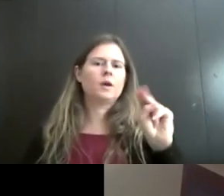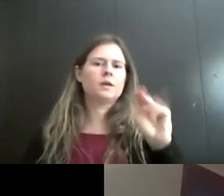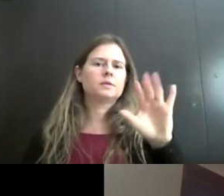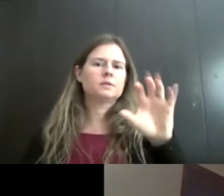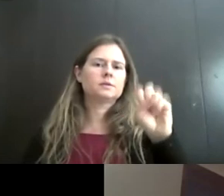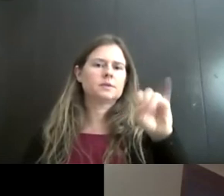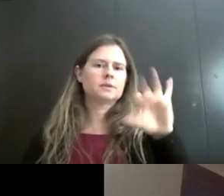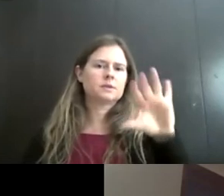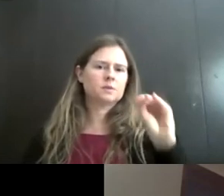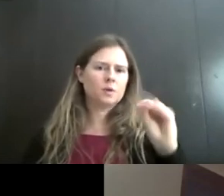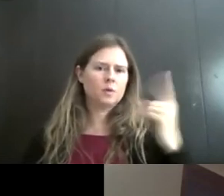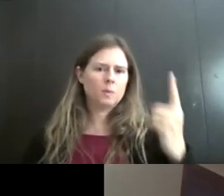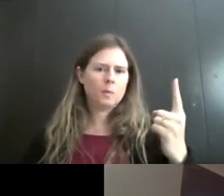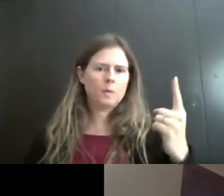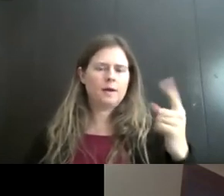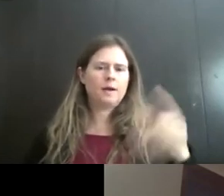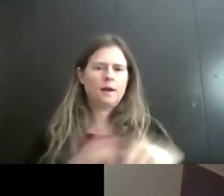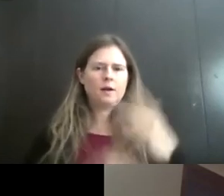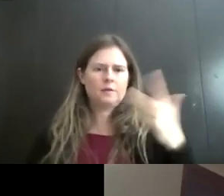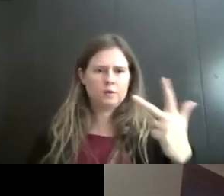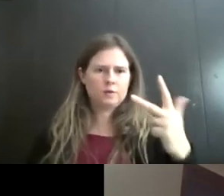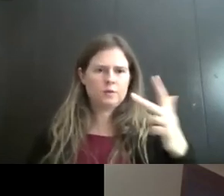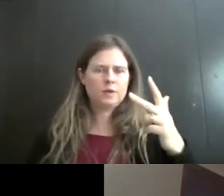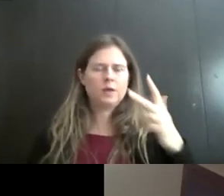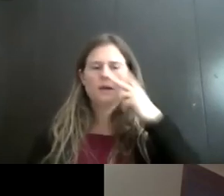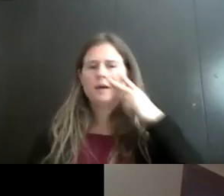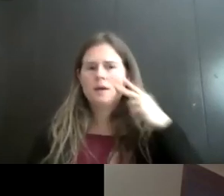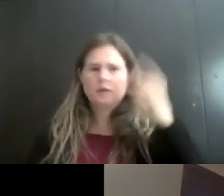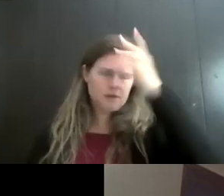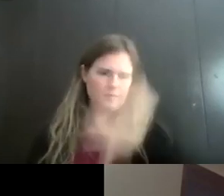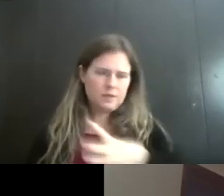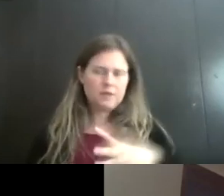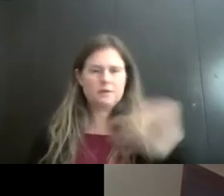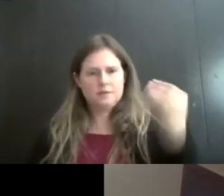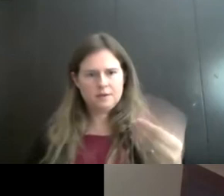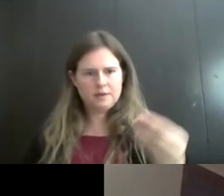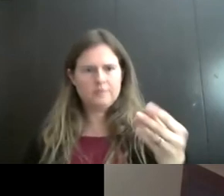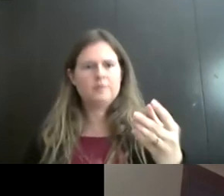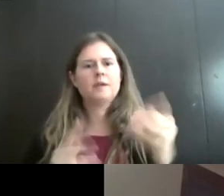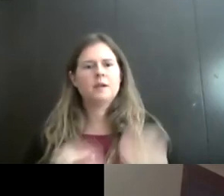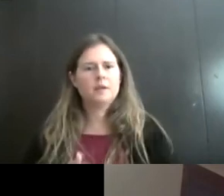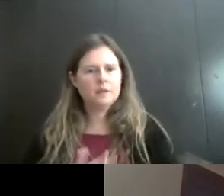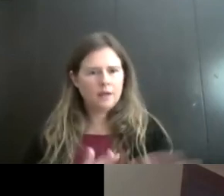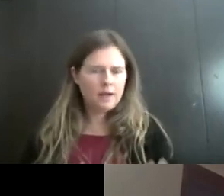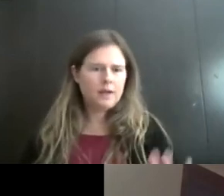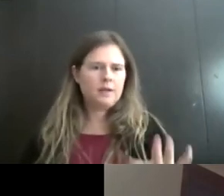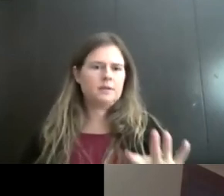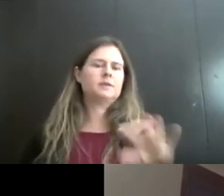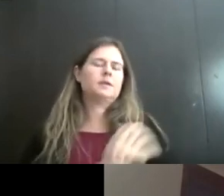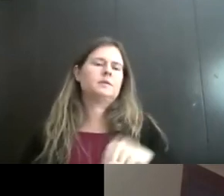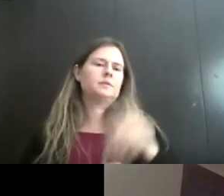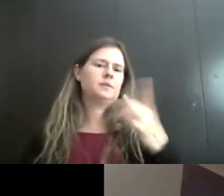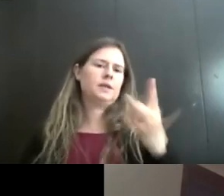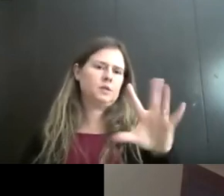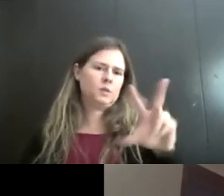three Indian men that was given a land grant from the San Fernando Mission in the 1830s. It